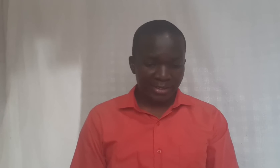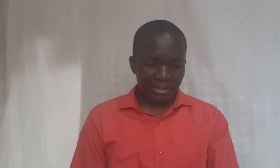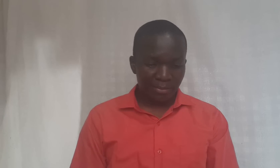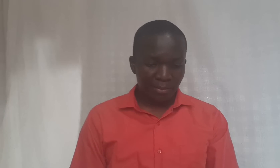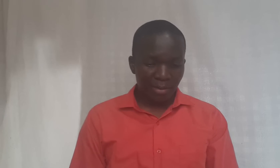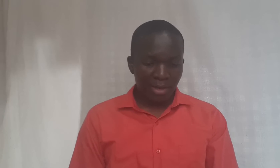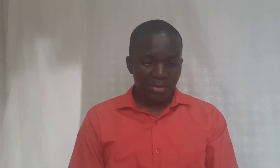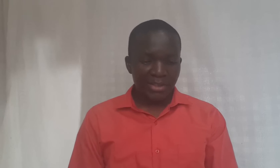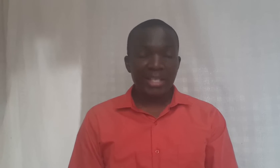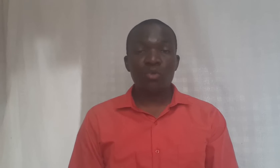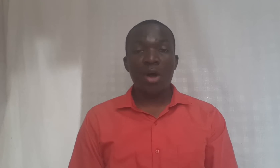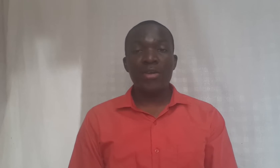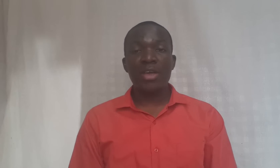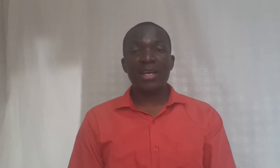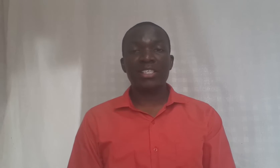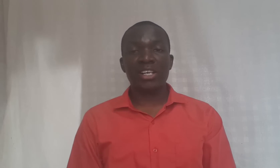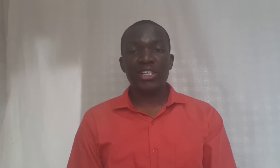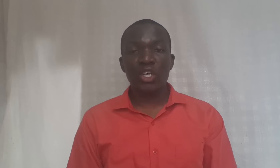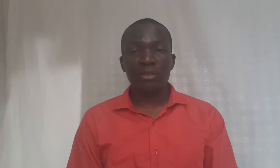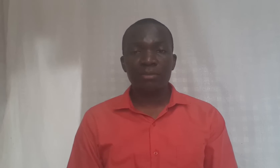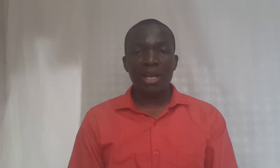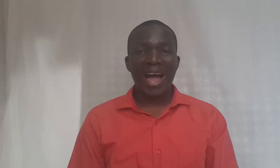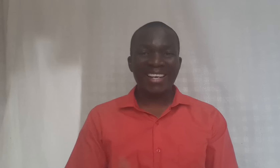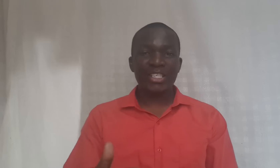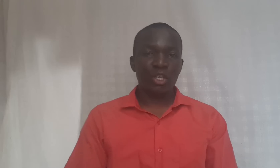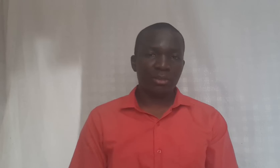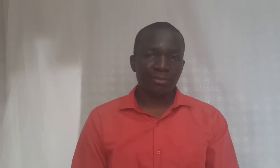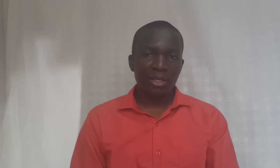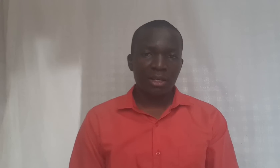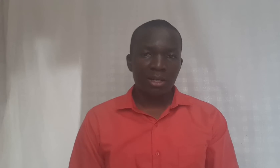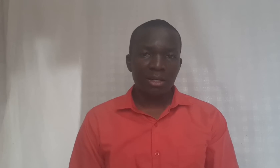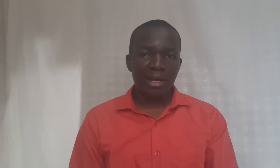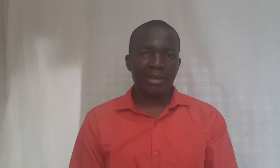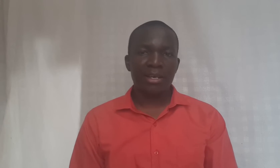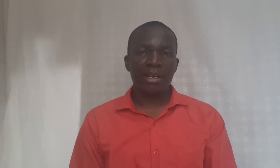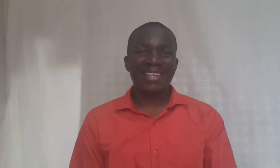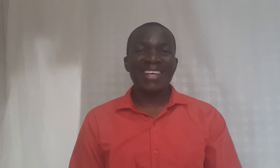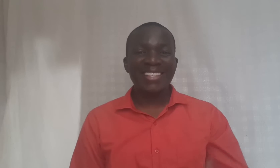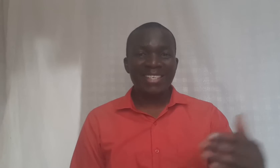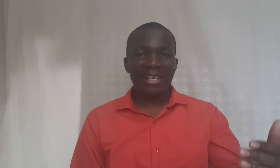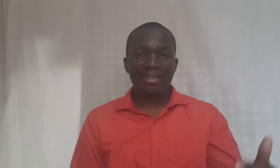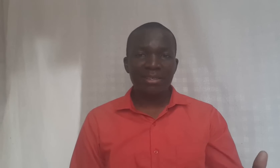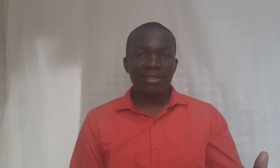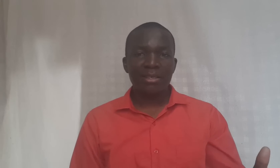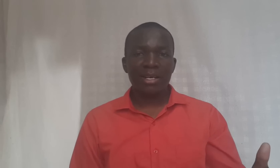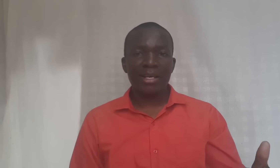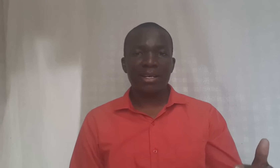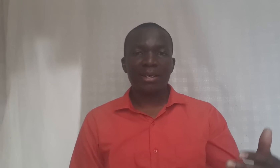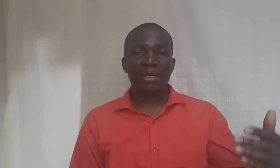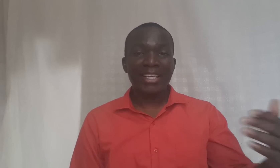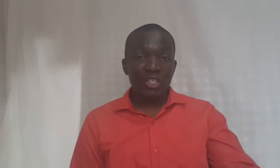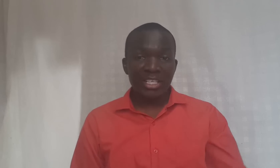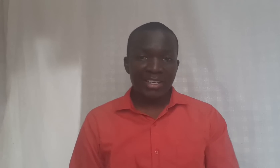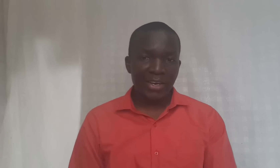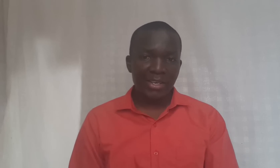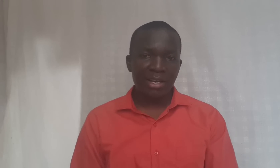place. The next word here is region. A region. Like the eastern region in Kenya,